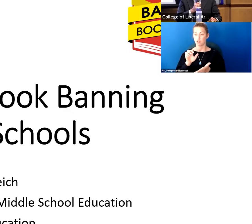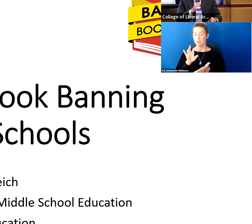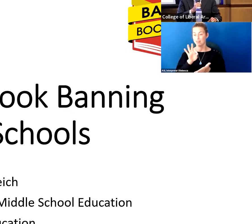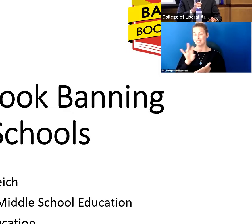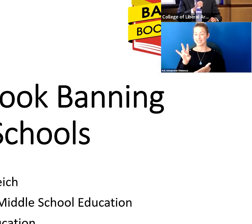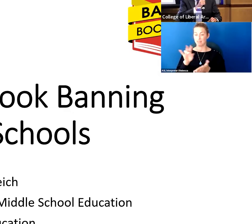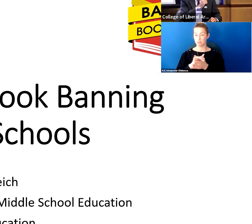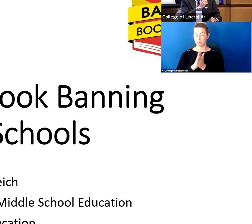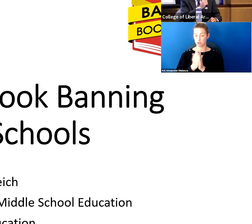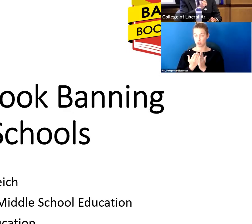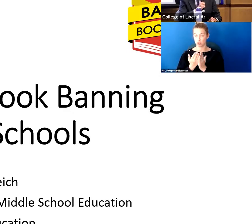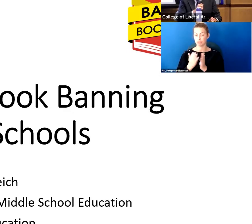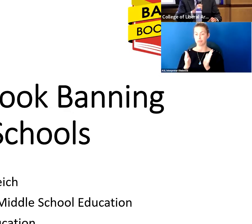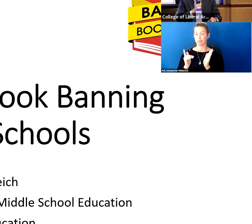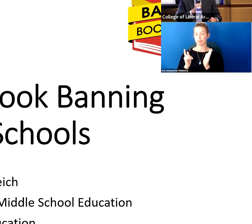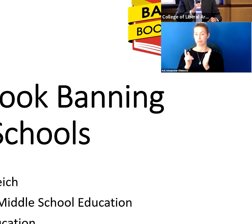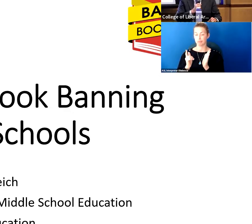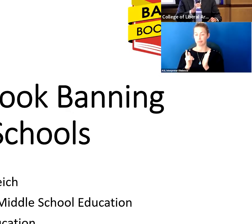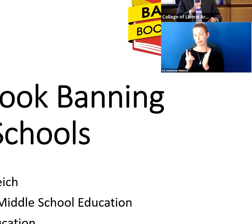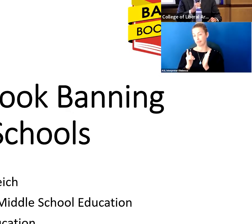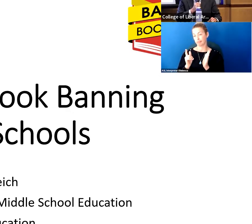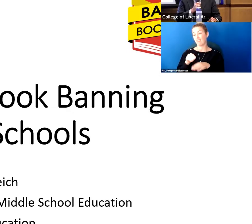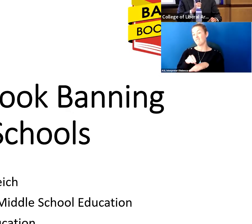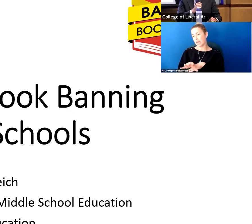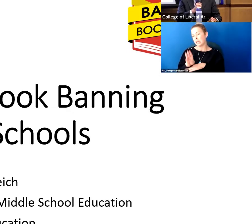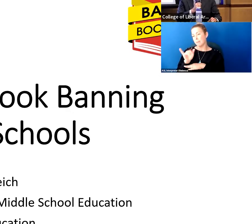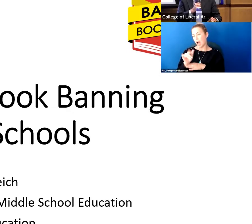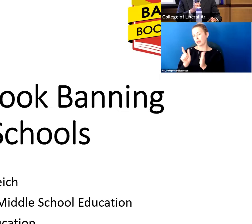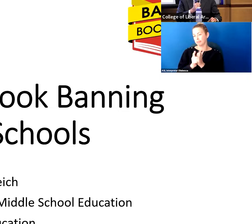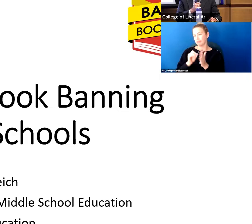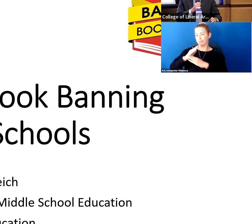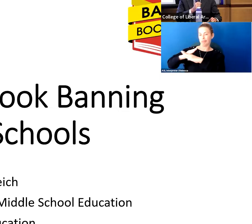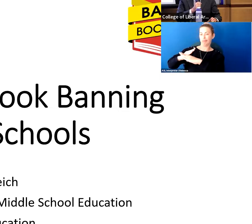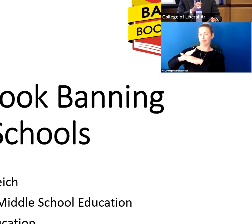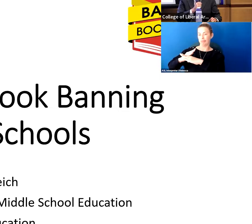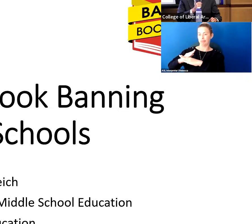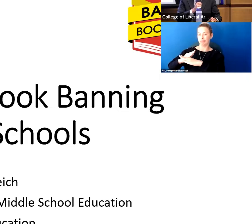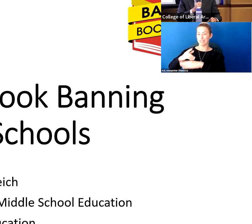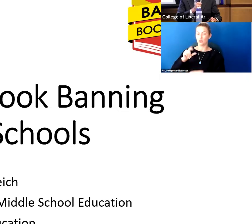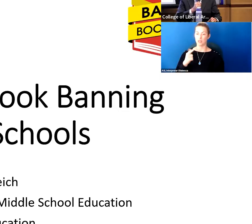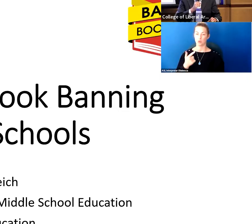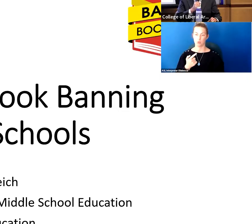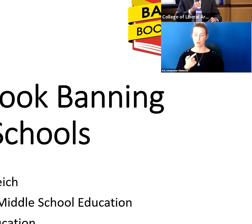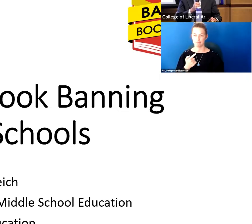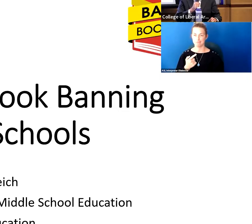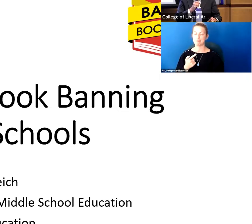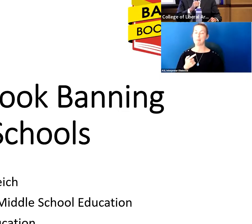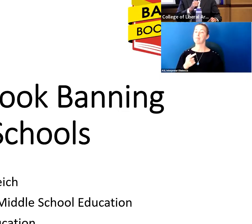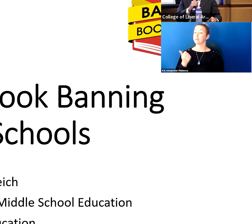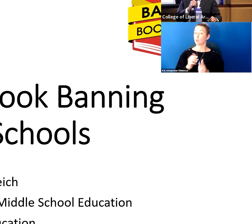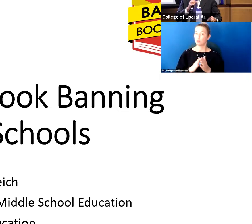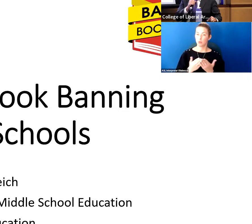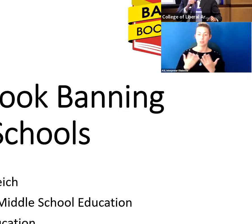1,597 books were affected by censorship attempts in 2021 alone. So which books were challenged, why, and